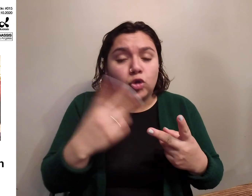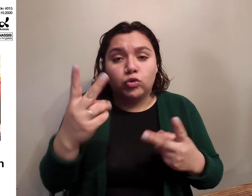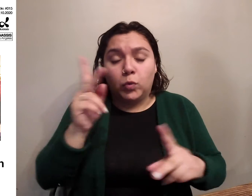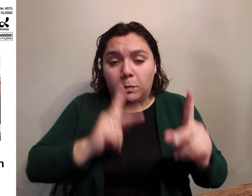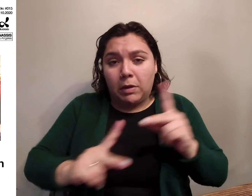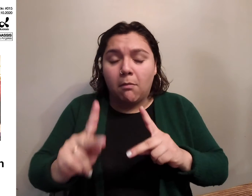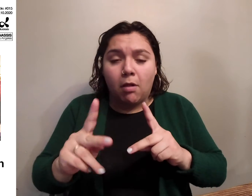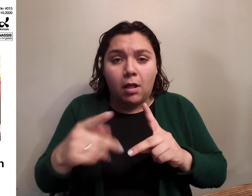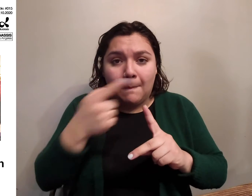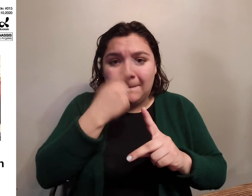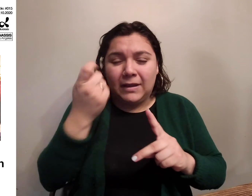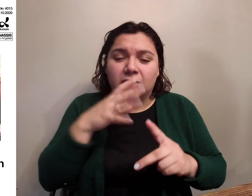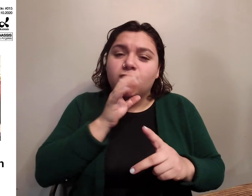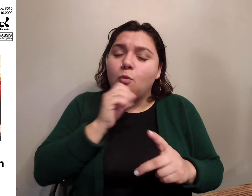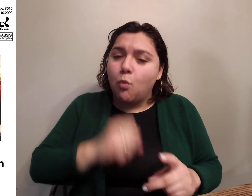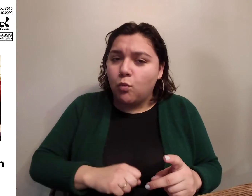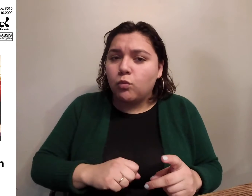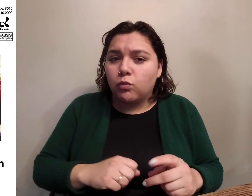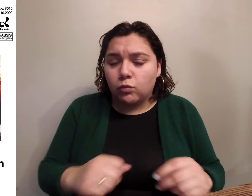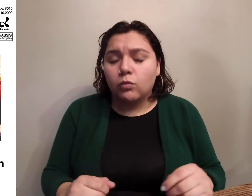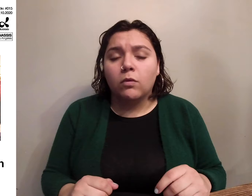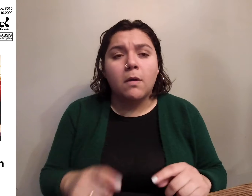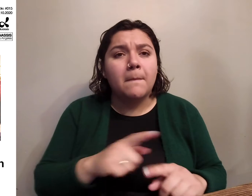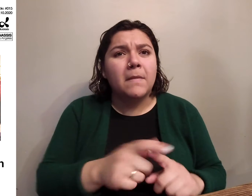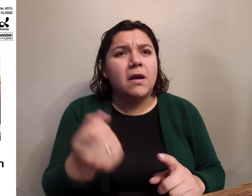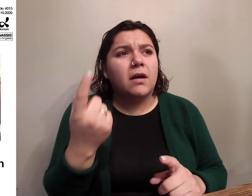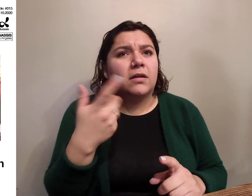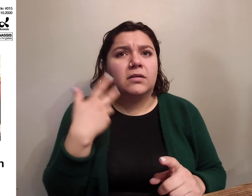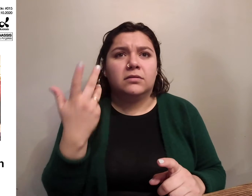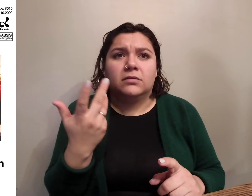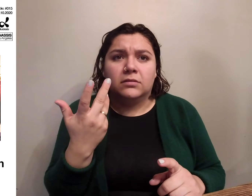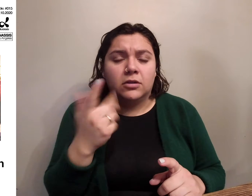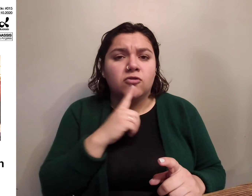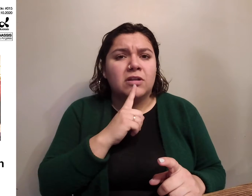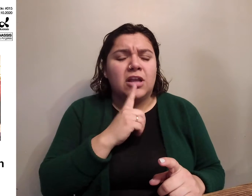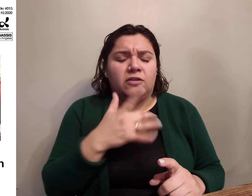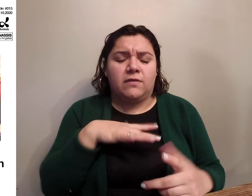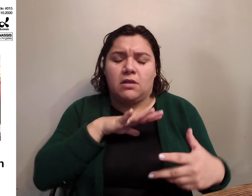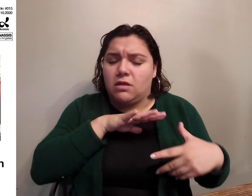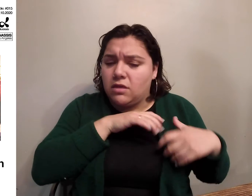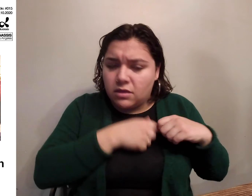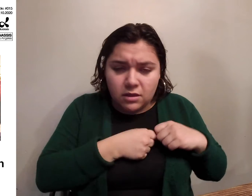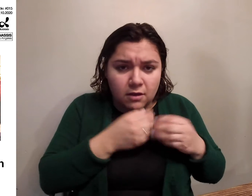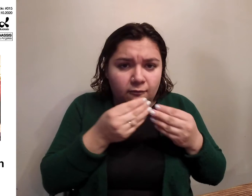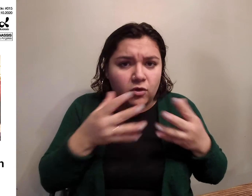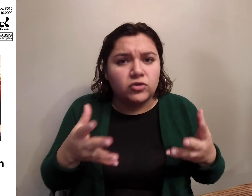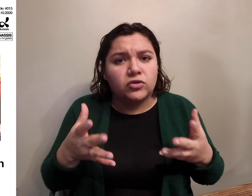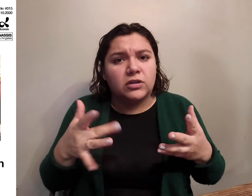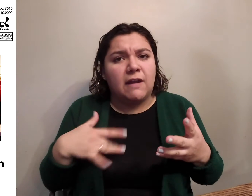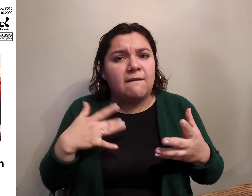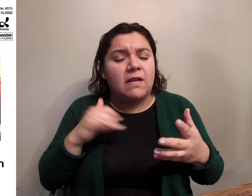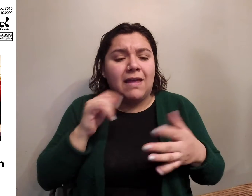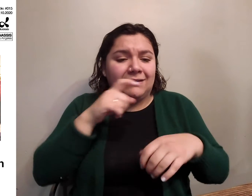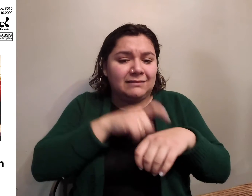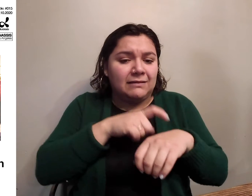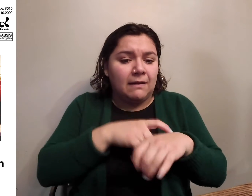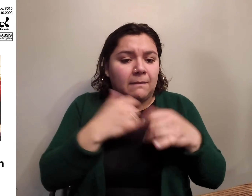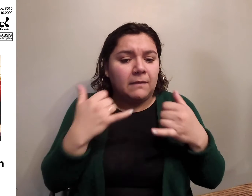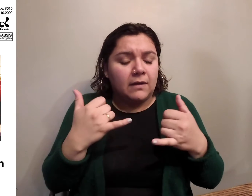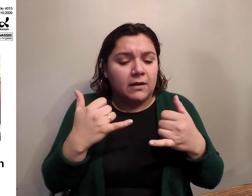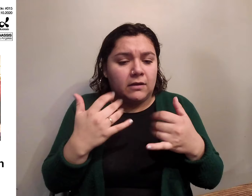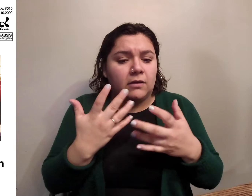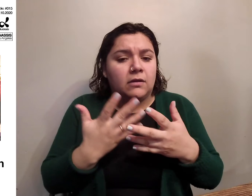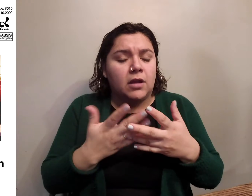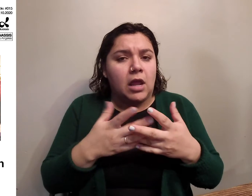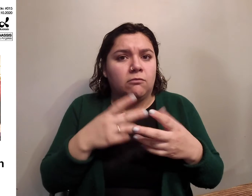And it seems that it's an avalanche of loss, and it makes me feel that time is going